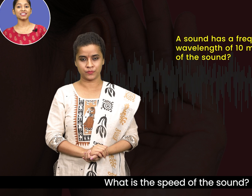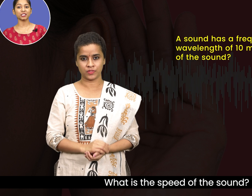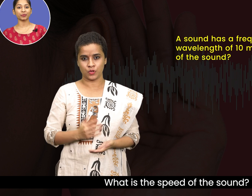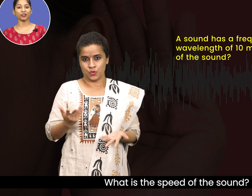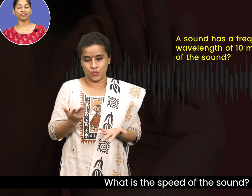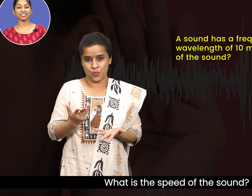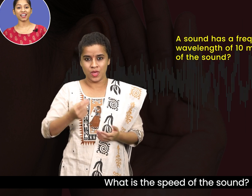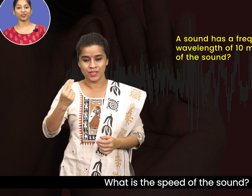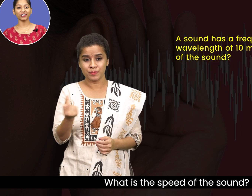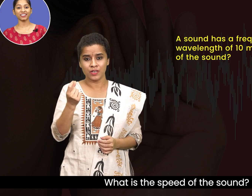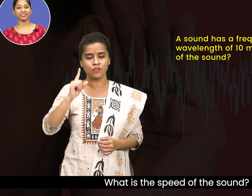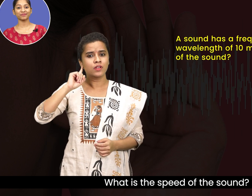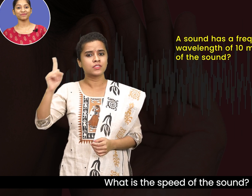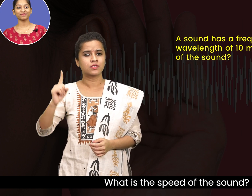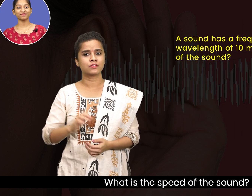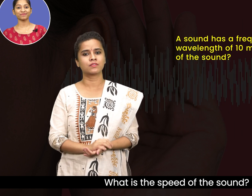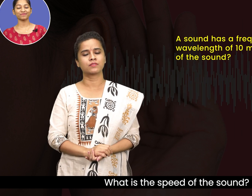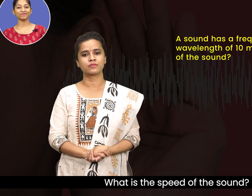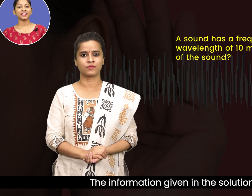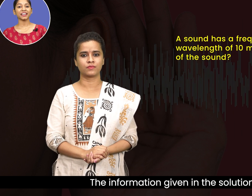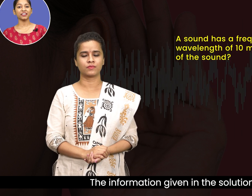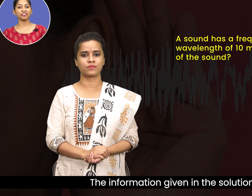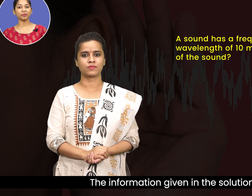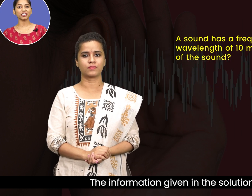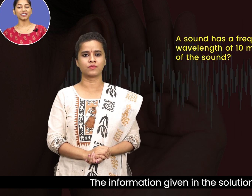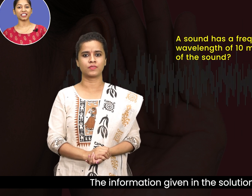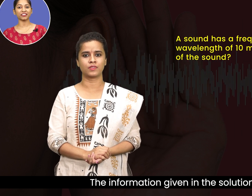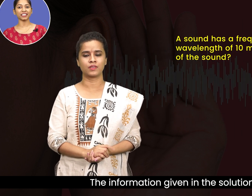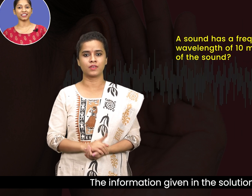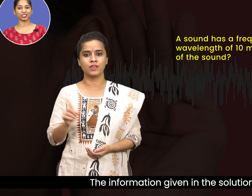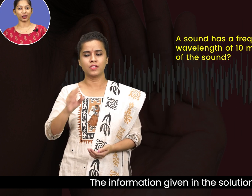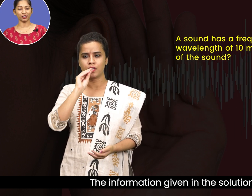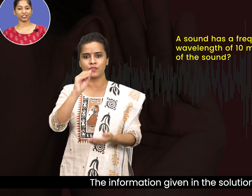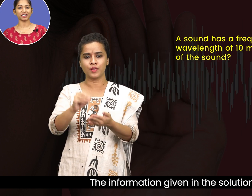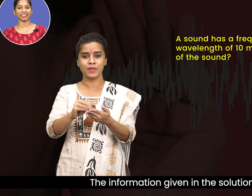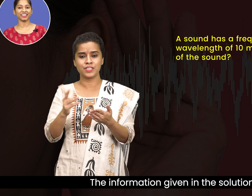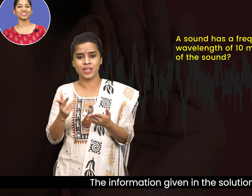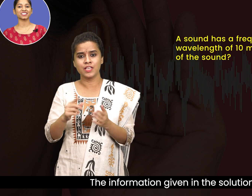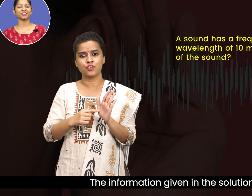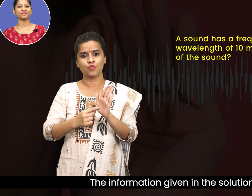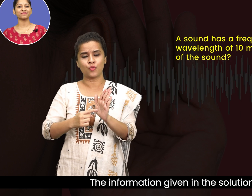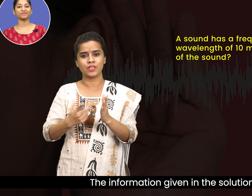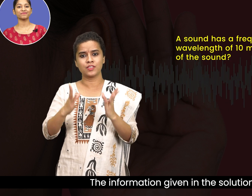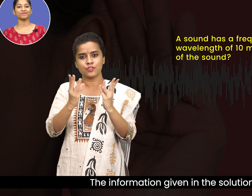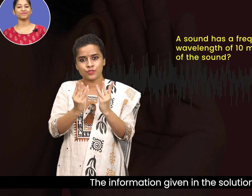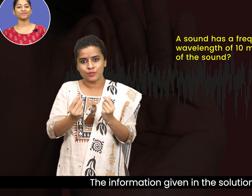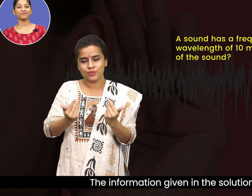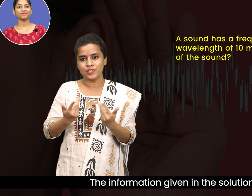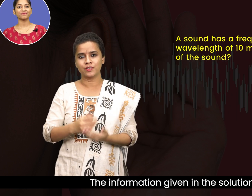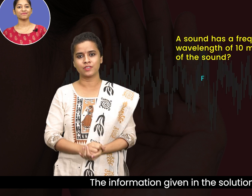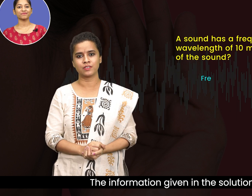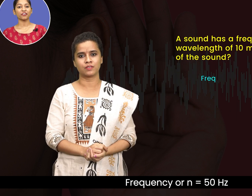What is the speed of the sound? The information given in the solution is